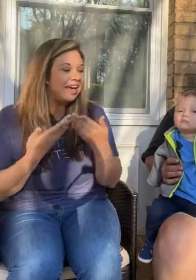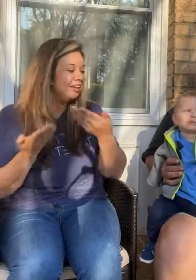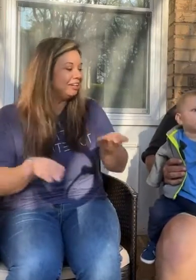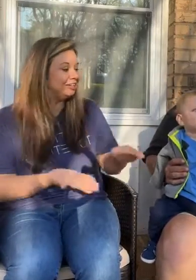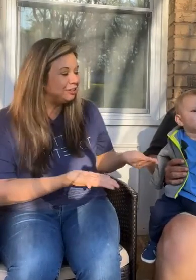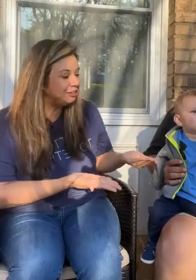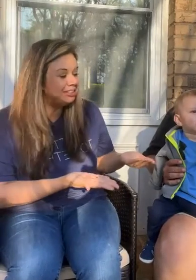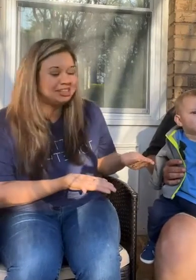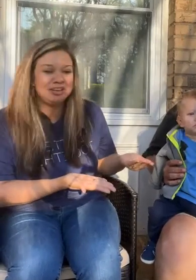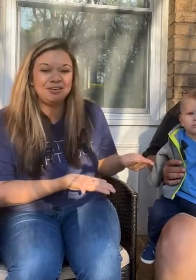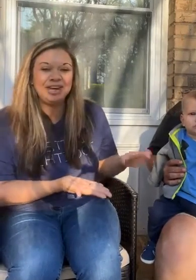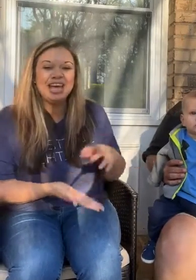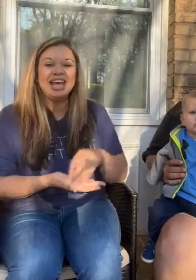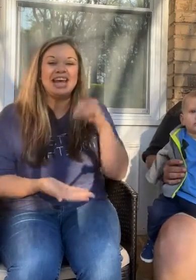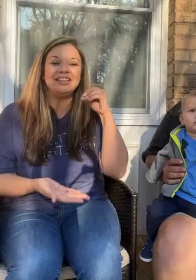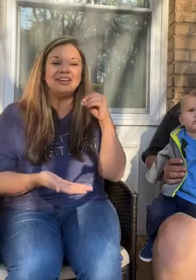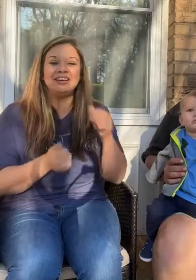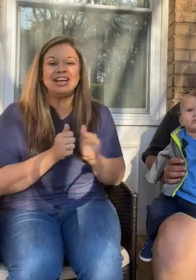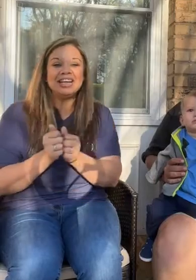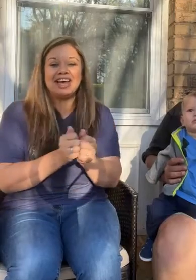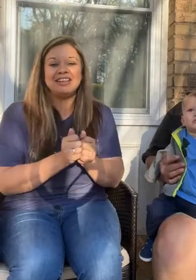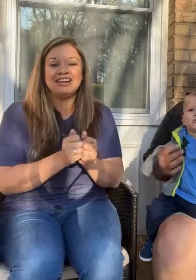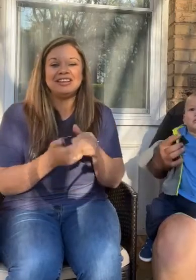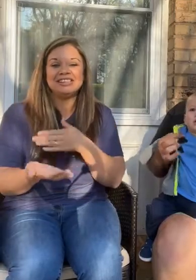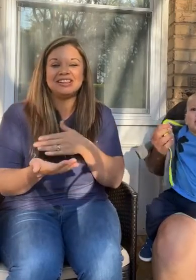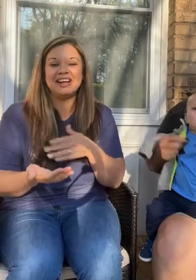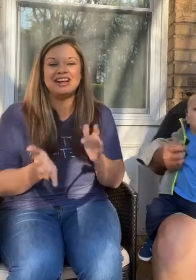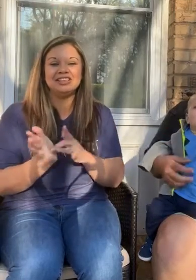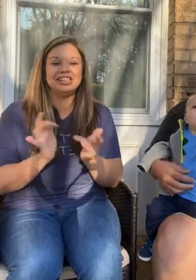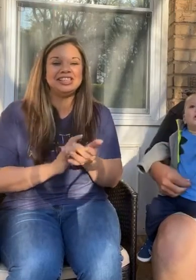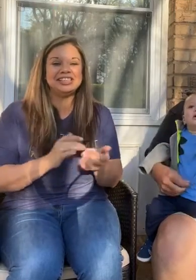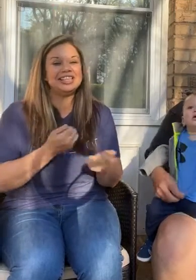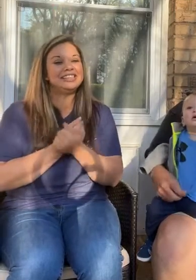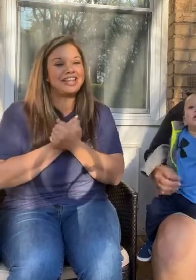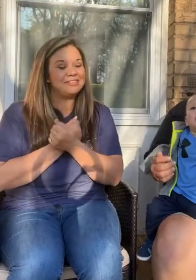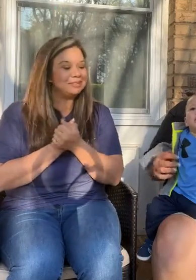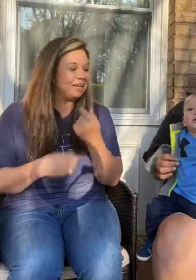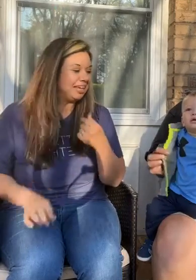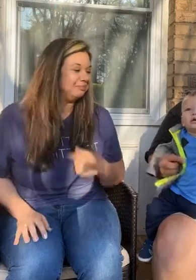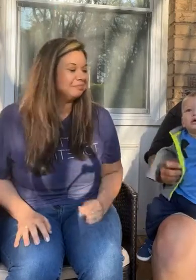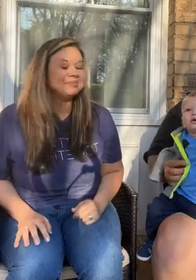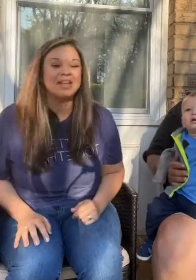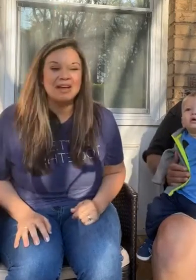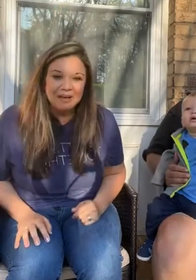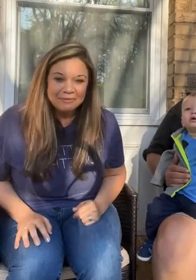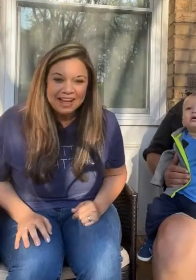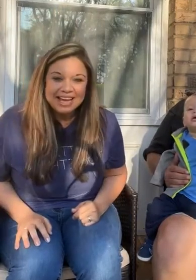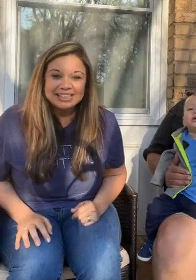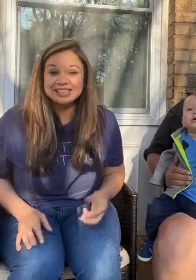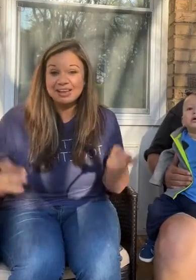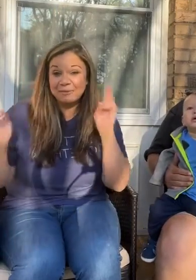out, introduce you, and learn together the song Jesus Loves Me. All right. So y'all